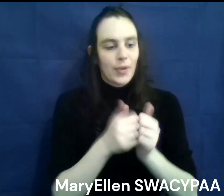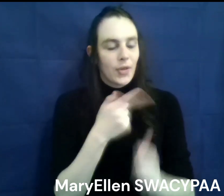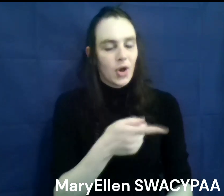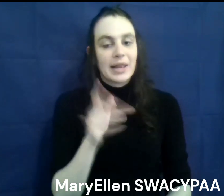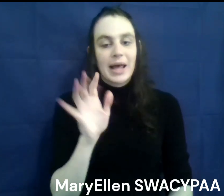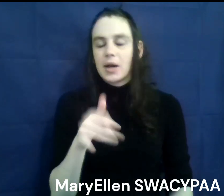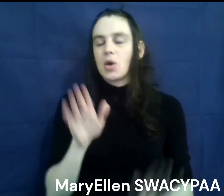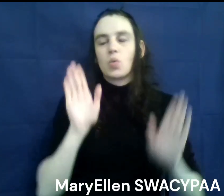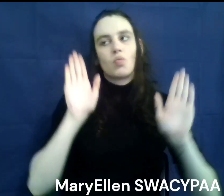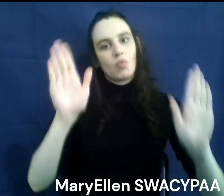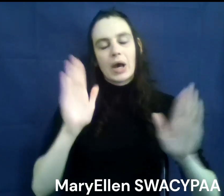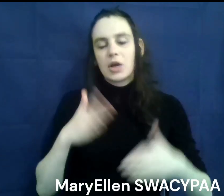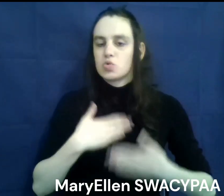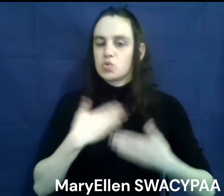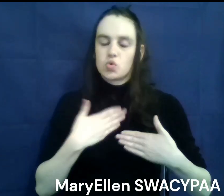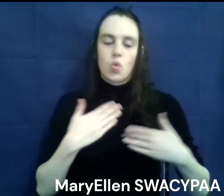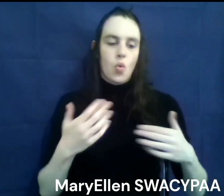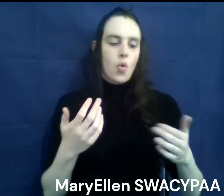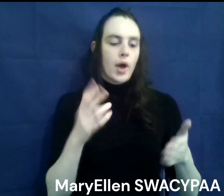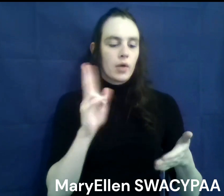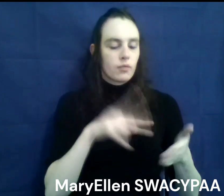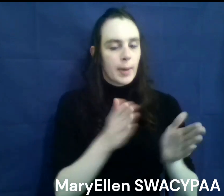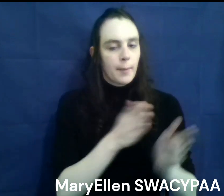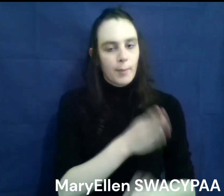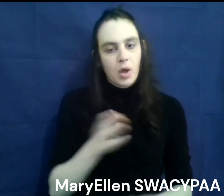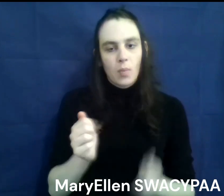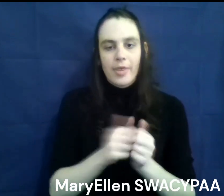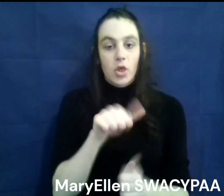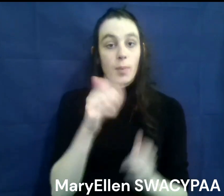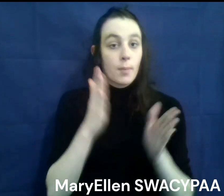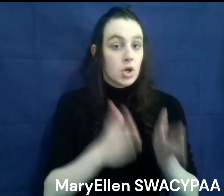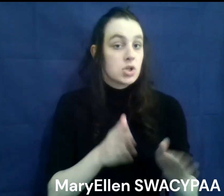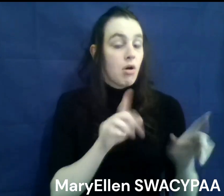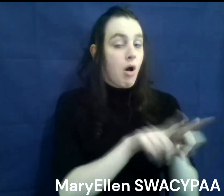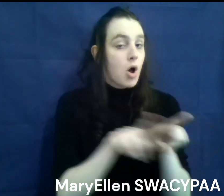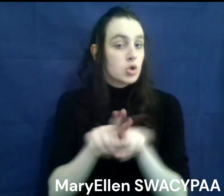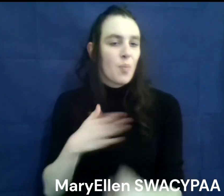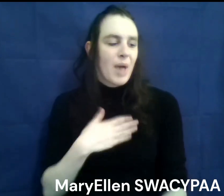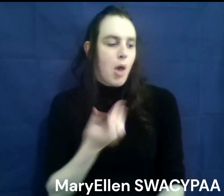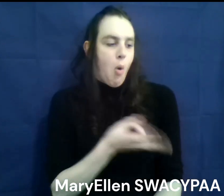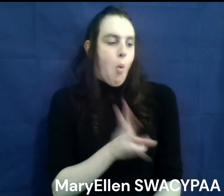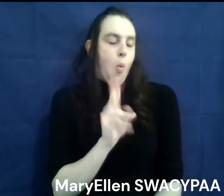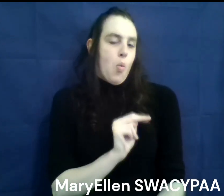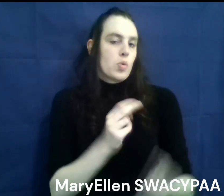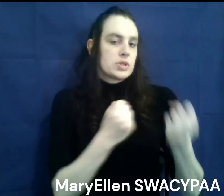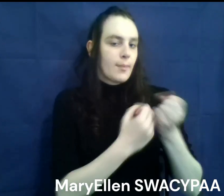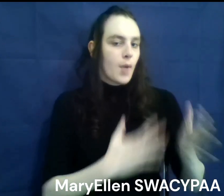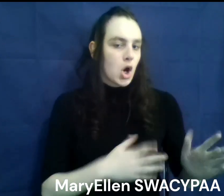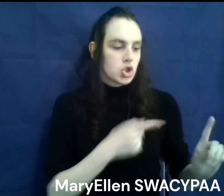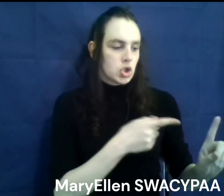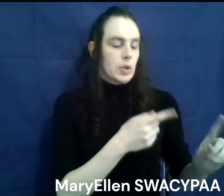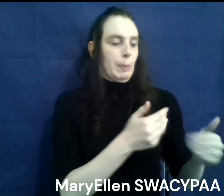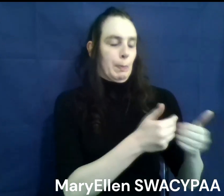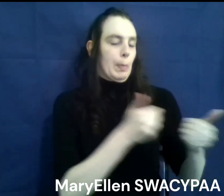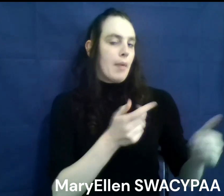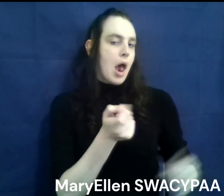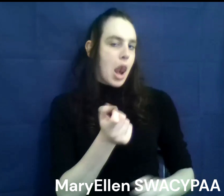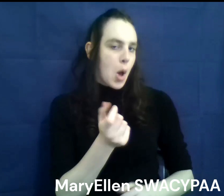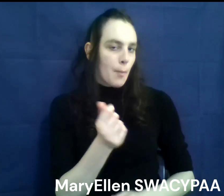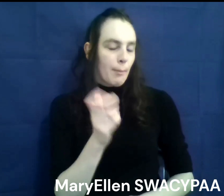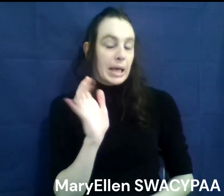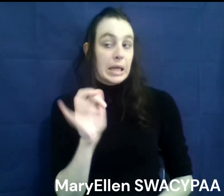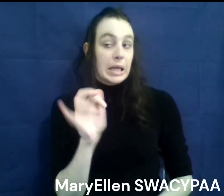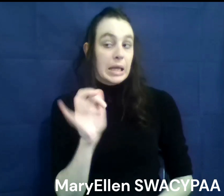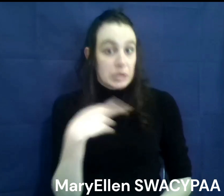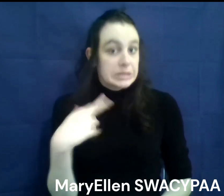another person. And I've also taken time away from my own sponsor, which was pretty risky, I want to say. And I am